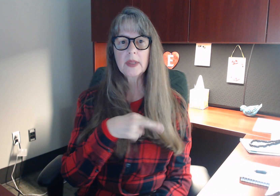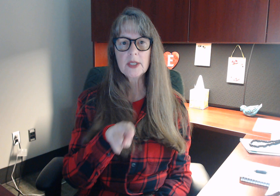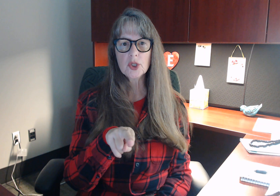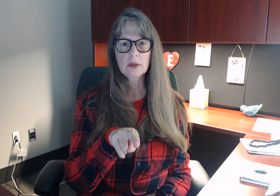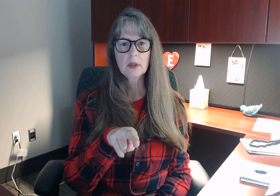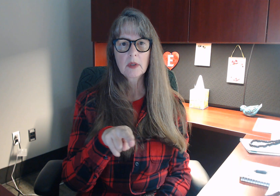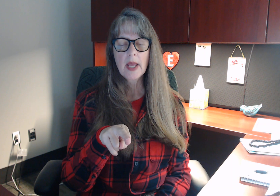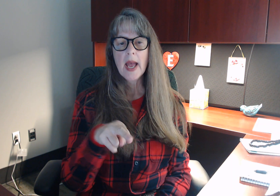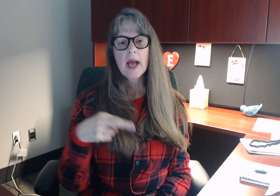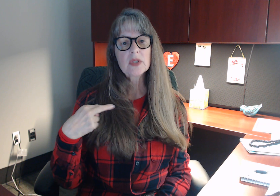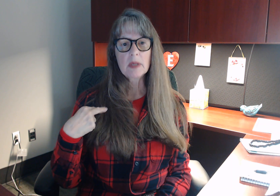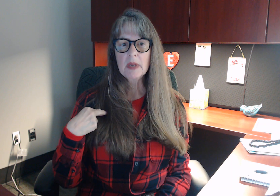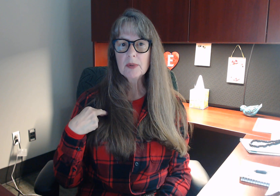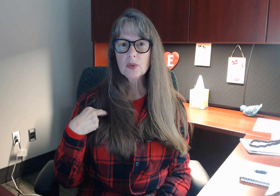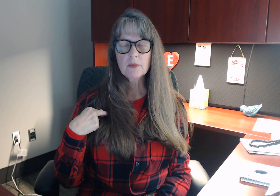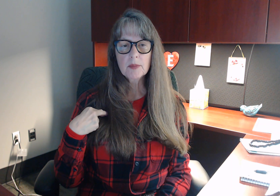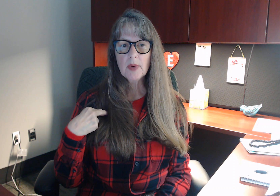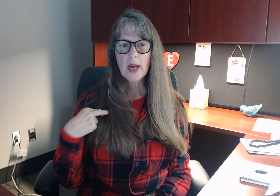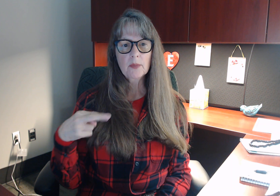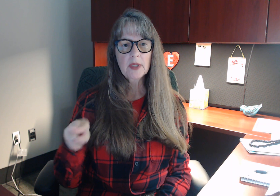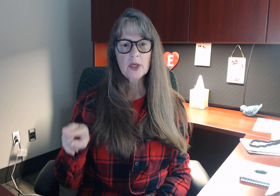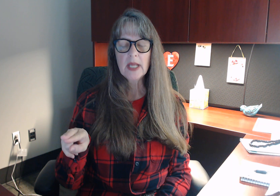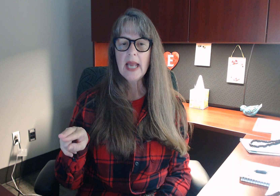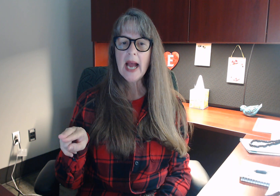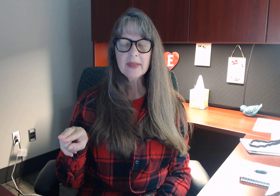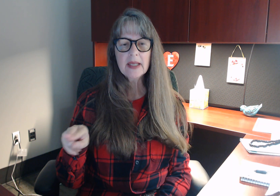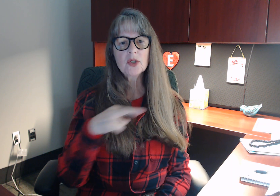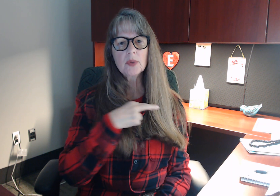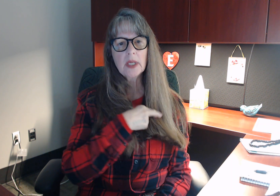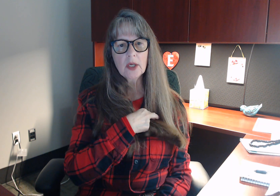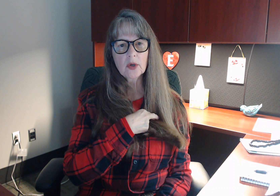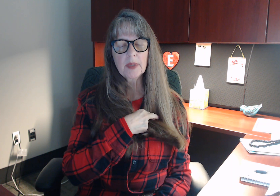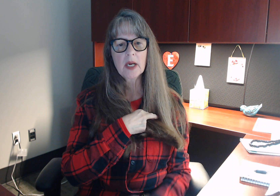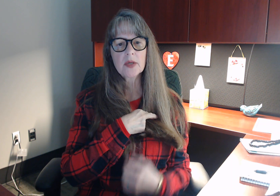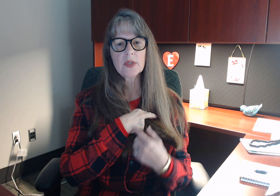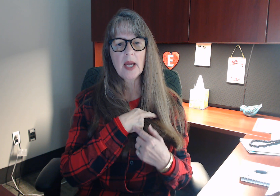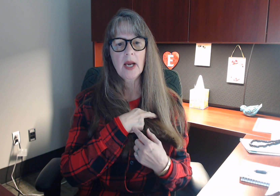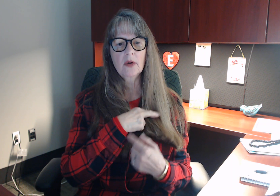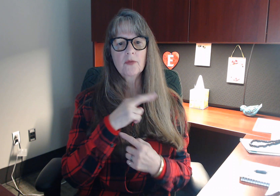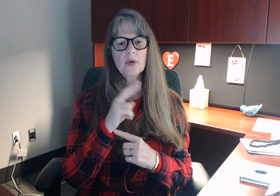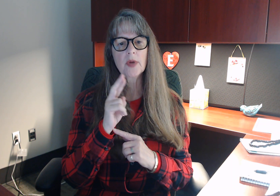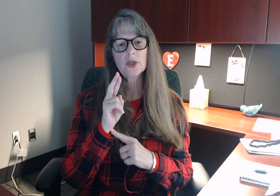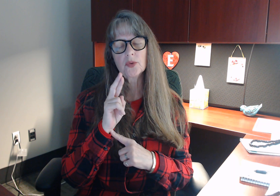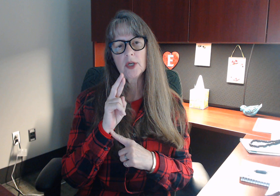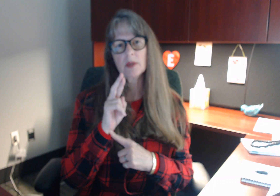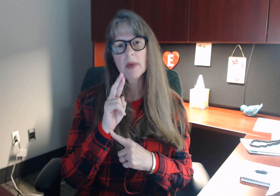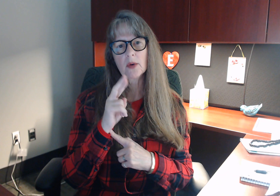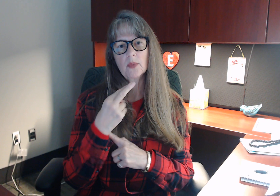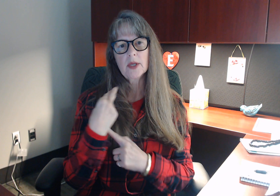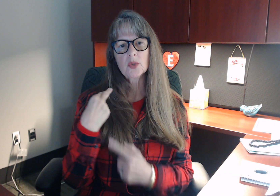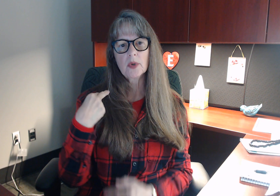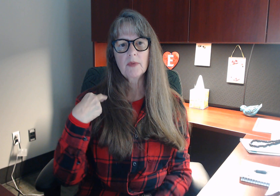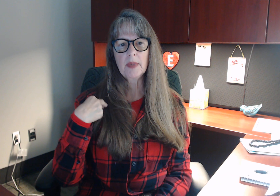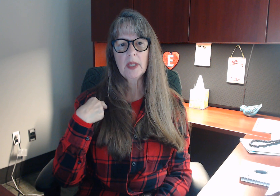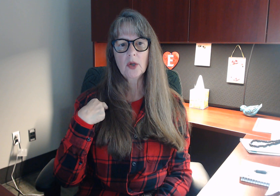Religion. Some people do it from the right, religion. And I think I do it here because I don't feel that stretch in my wrist, where if I'm here, I